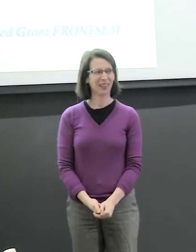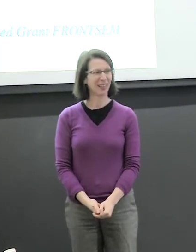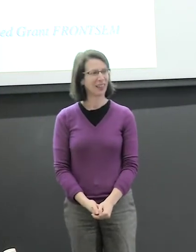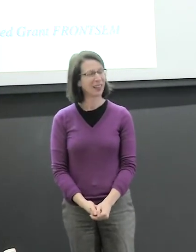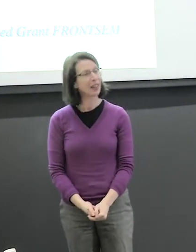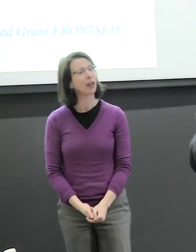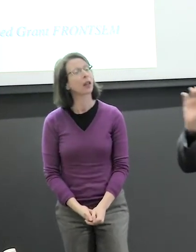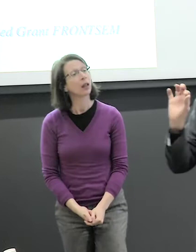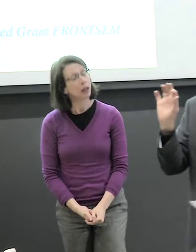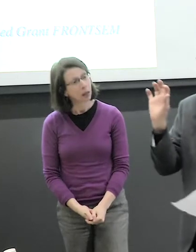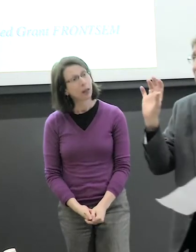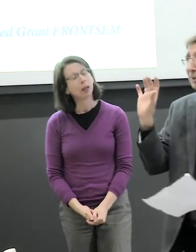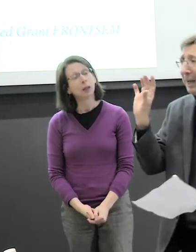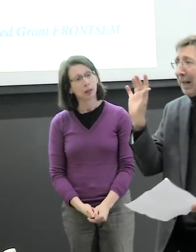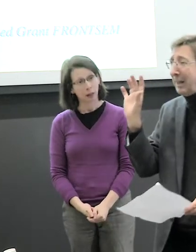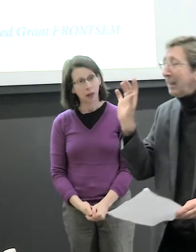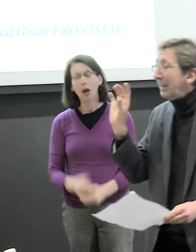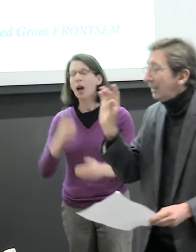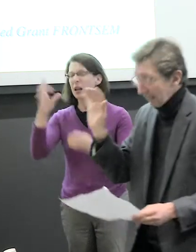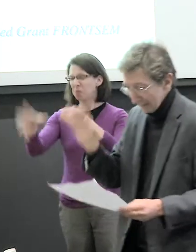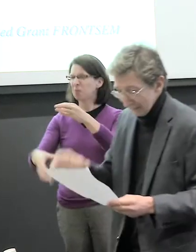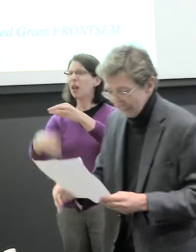Incidentally, yes,